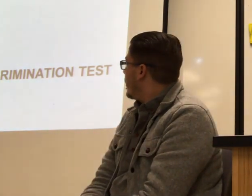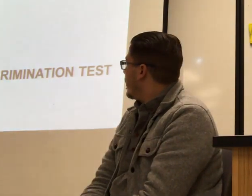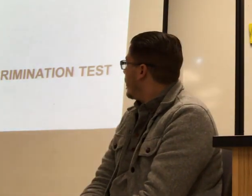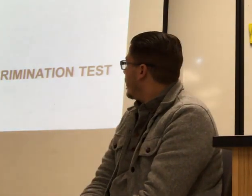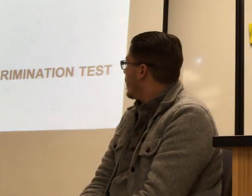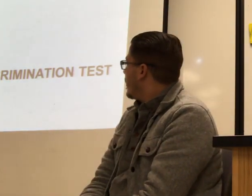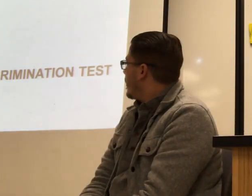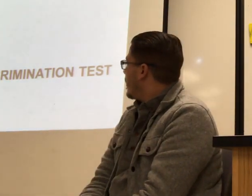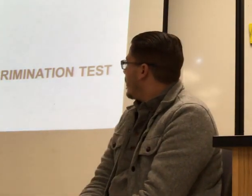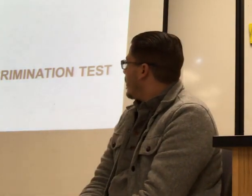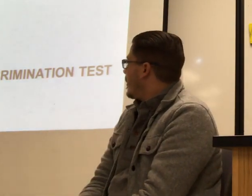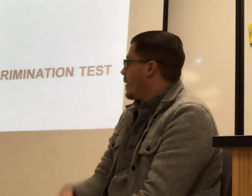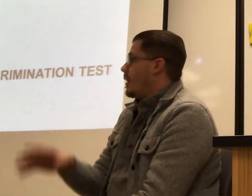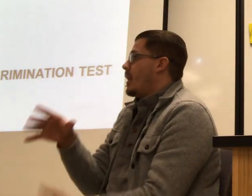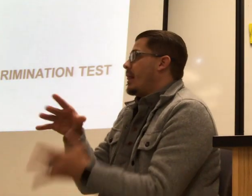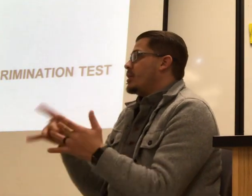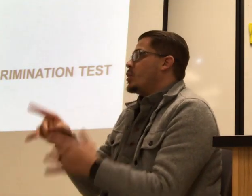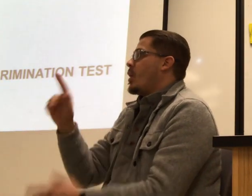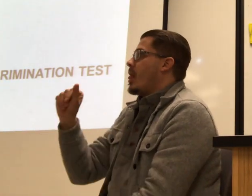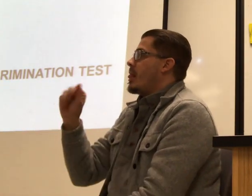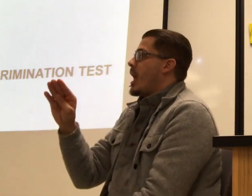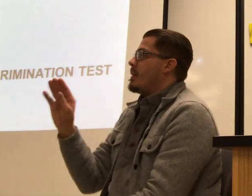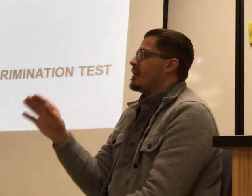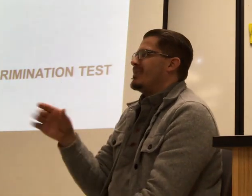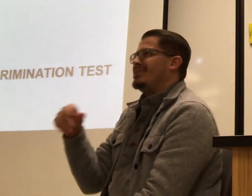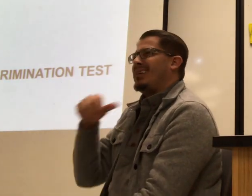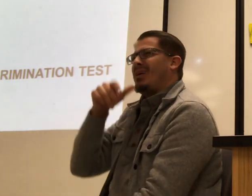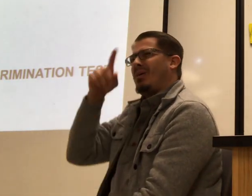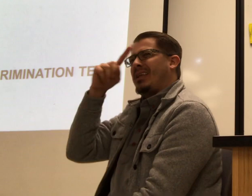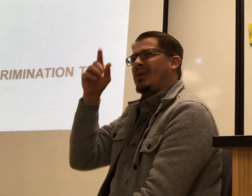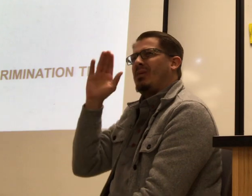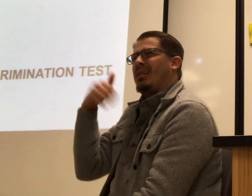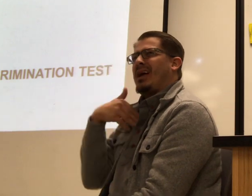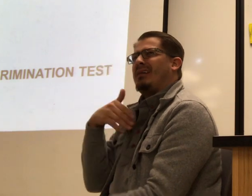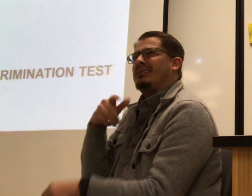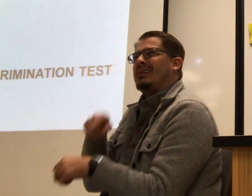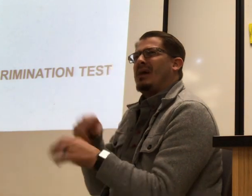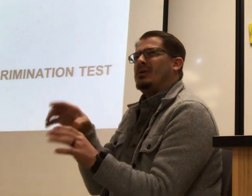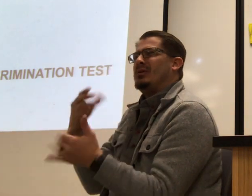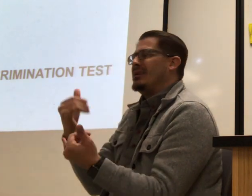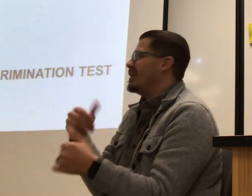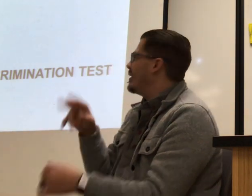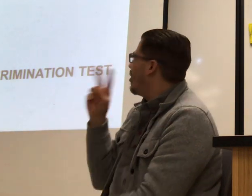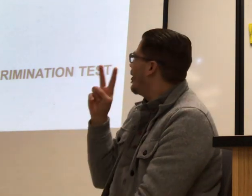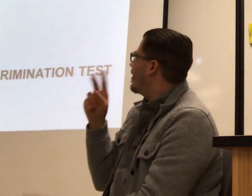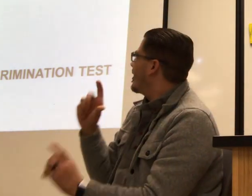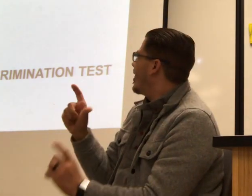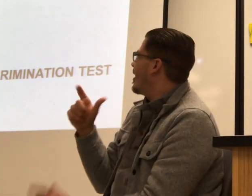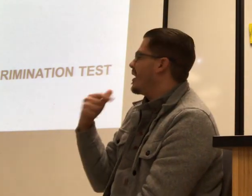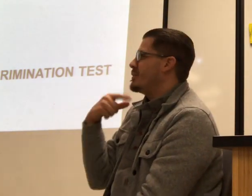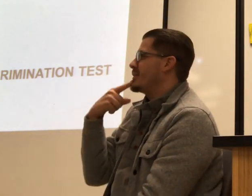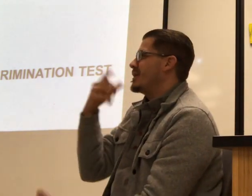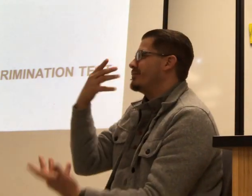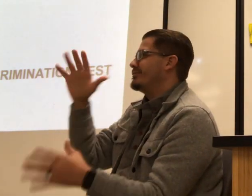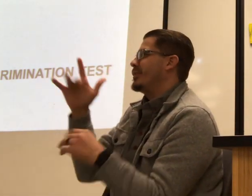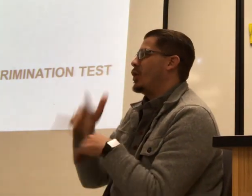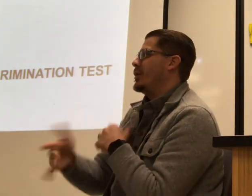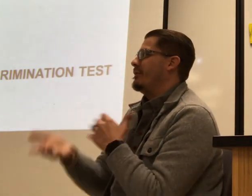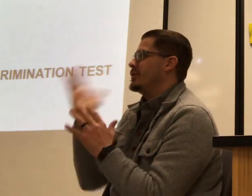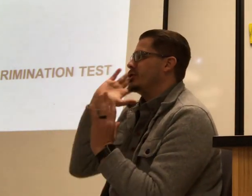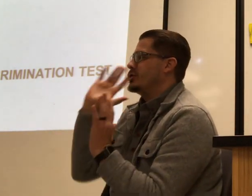And this kind of leads to a lab activity. I don't think we'll have time to do it today. I'm looking at the clock. So I'm just going to dismiss